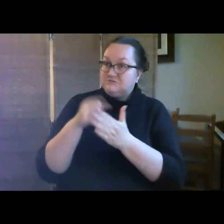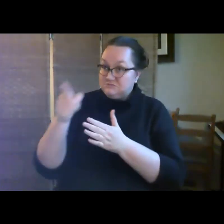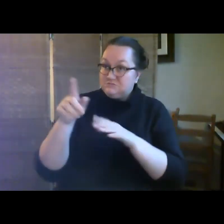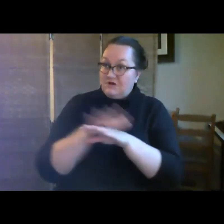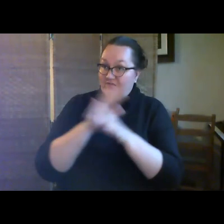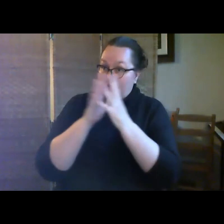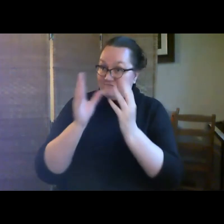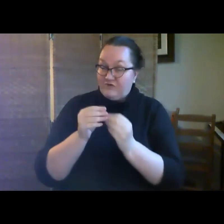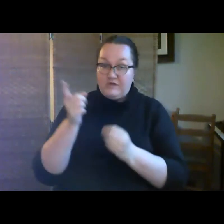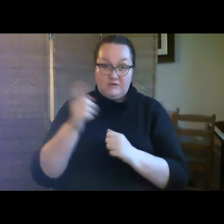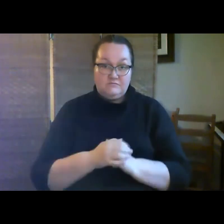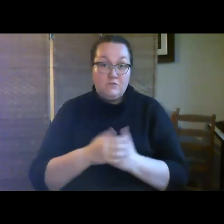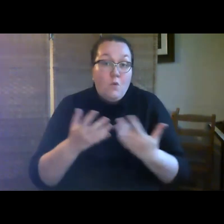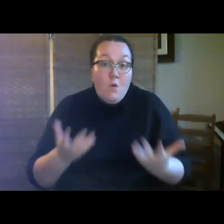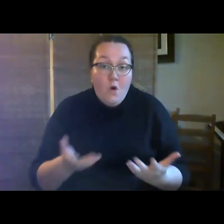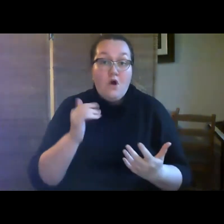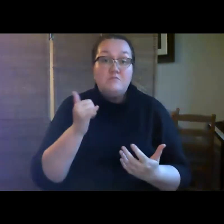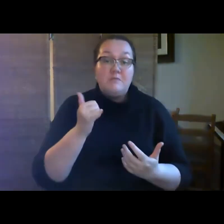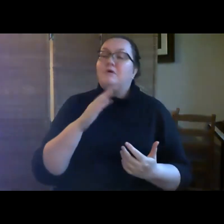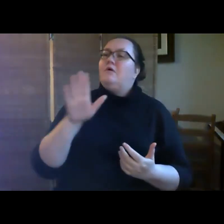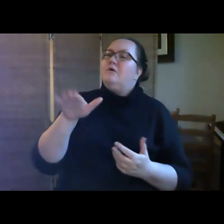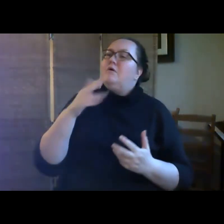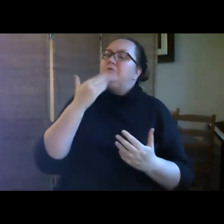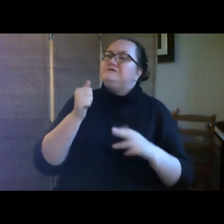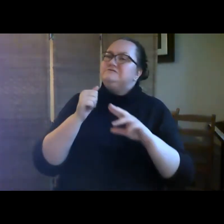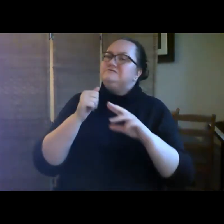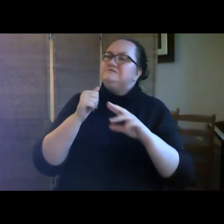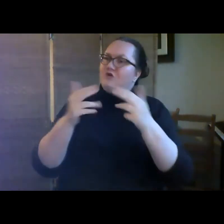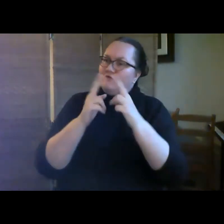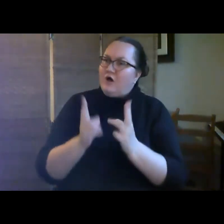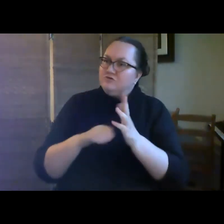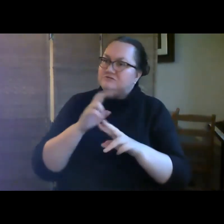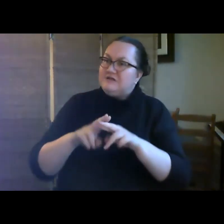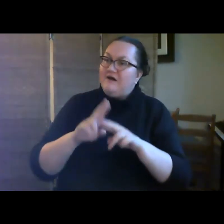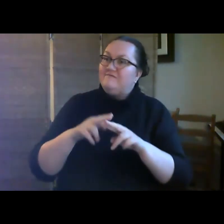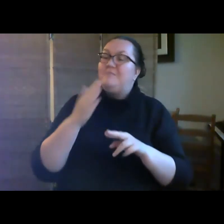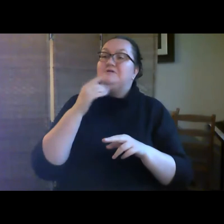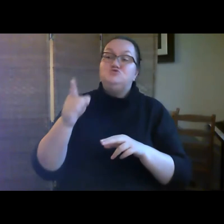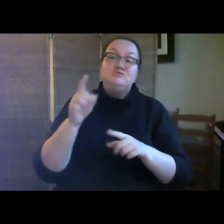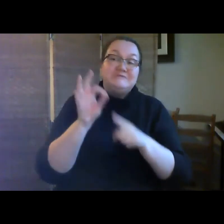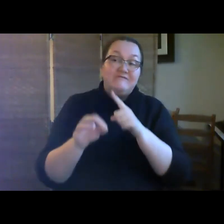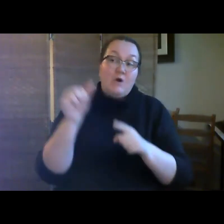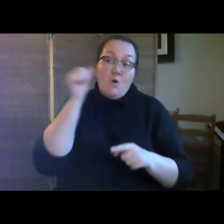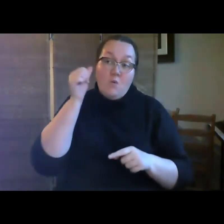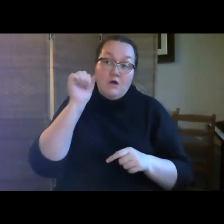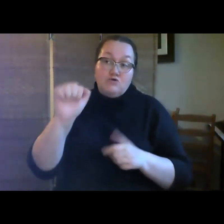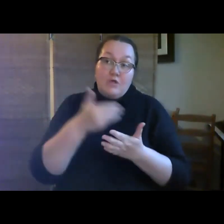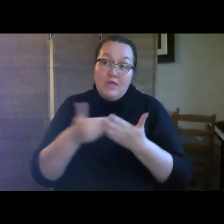Or that the front of house staff will be asked to be specific and aware in terms of their language to disabled audience